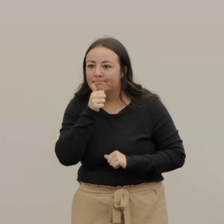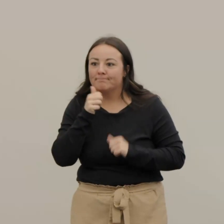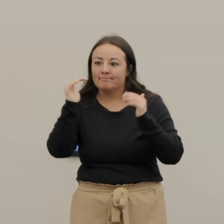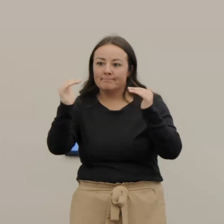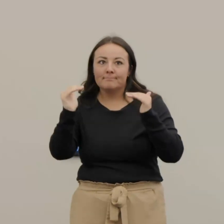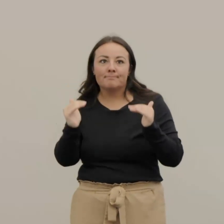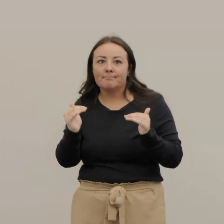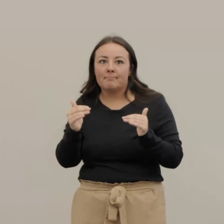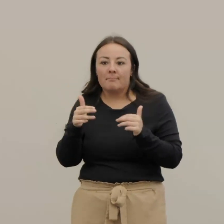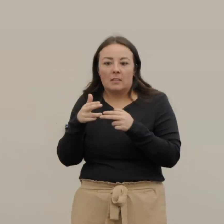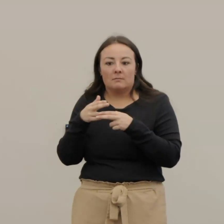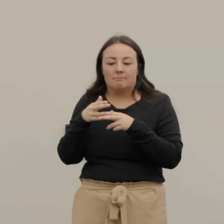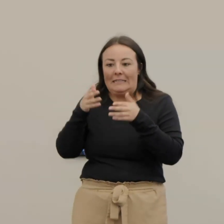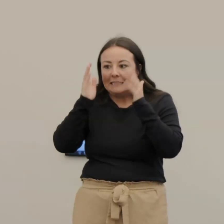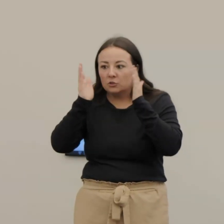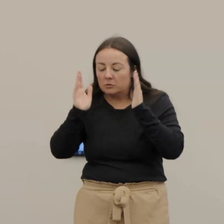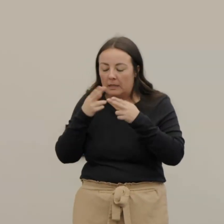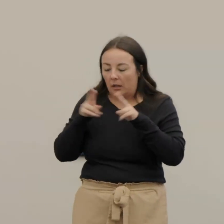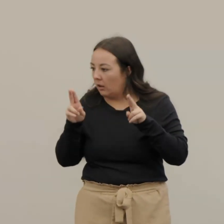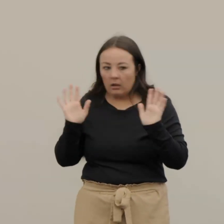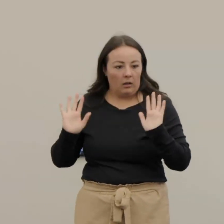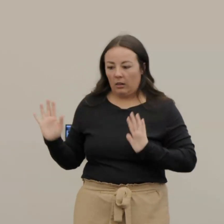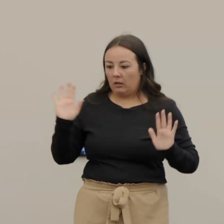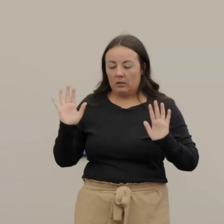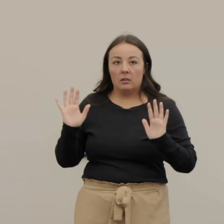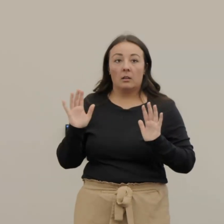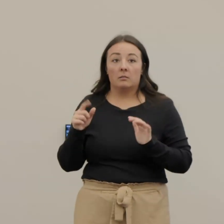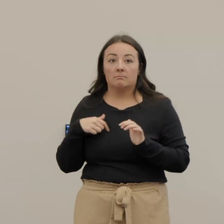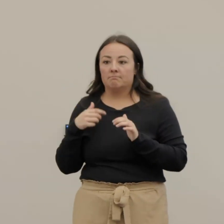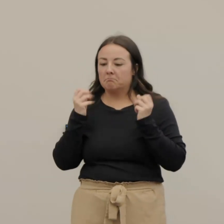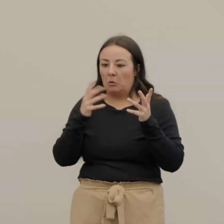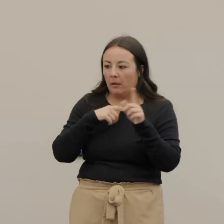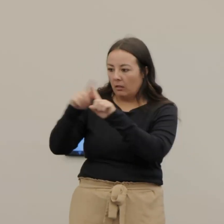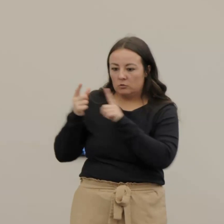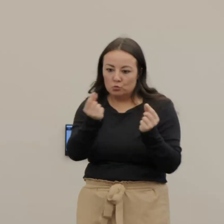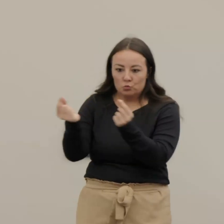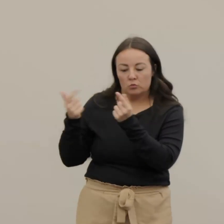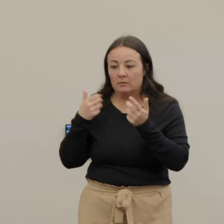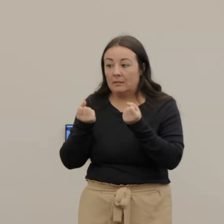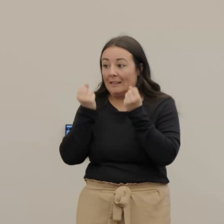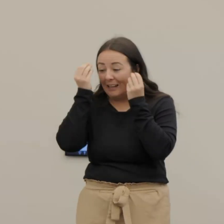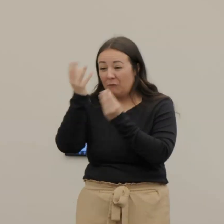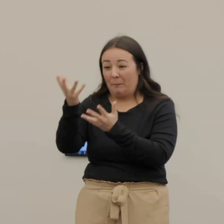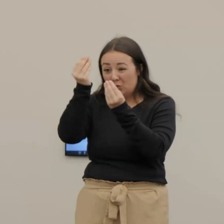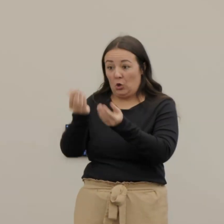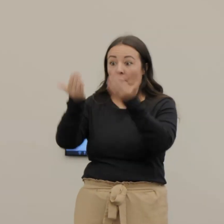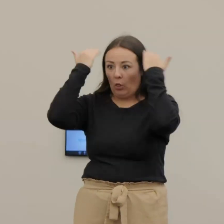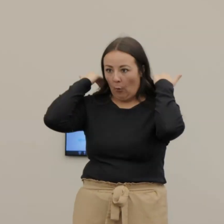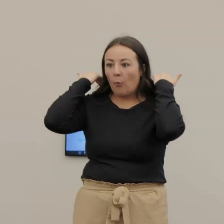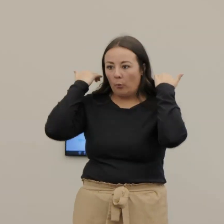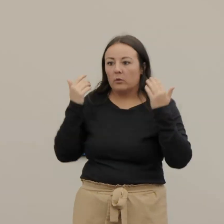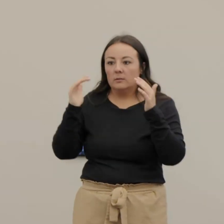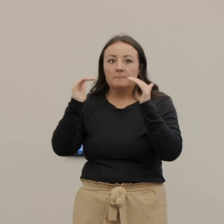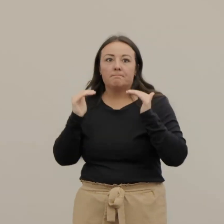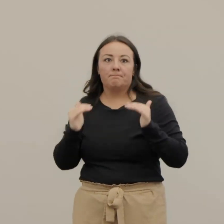short attention span or split, multitasking, information overload,